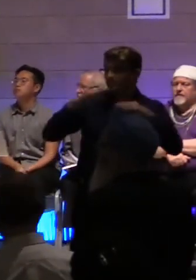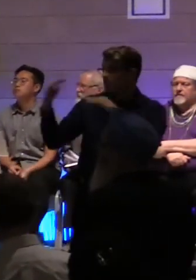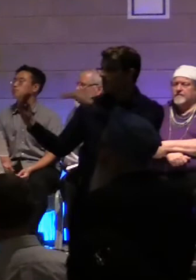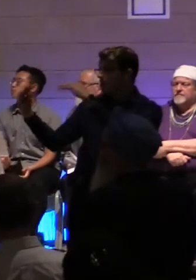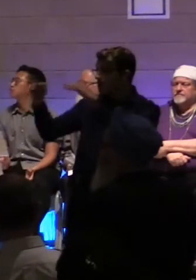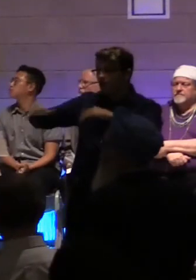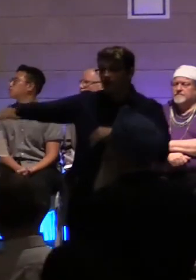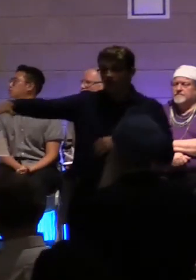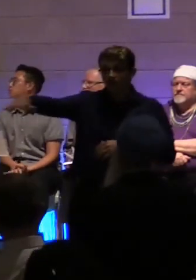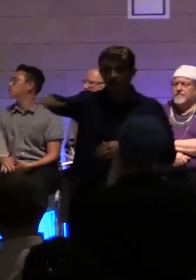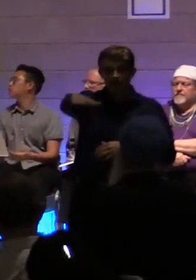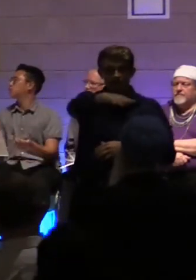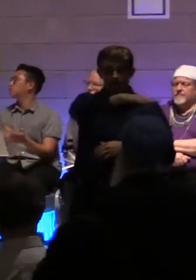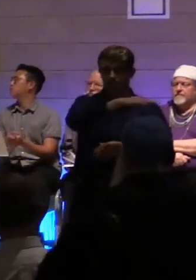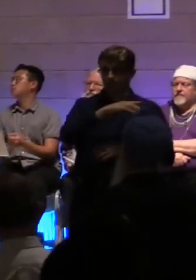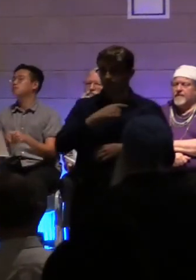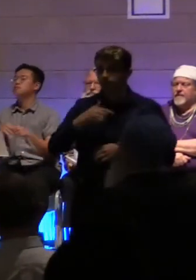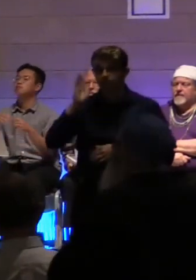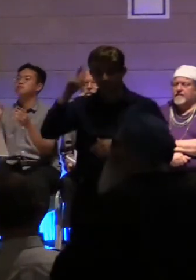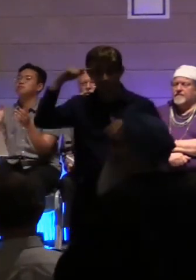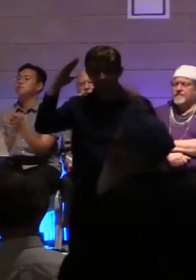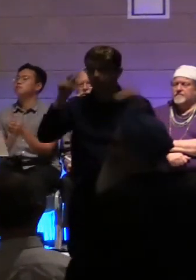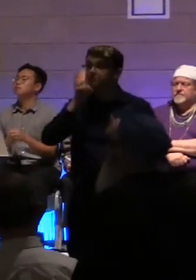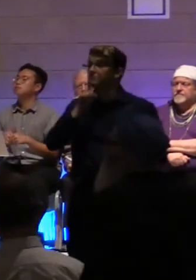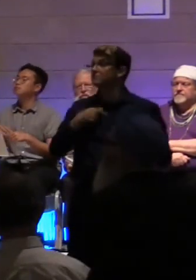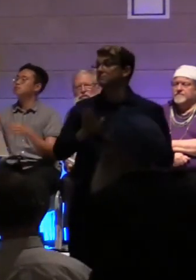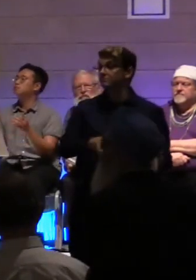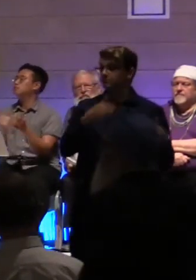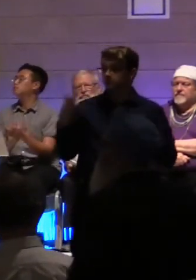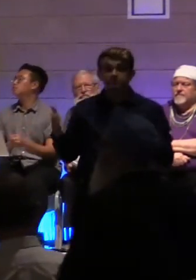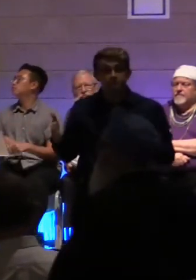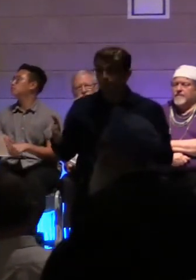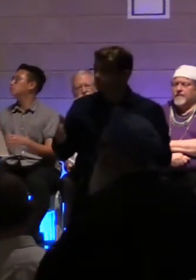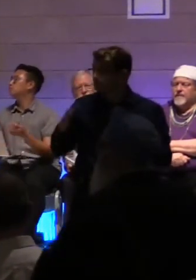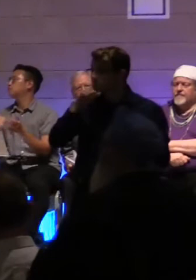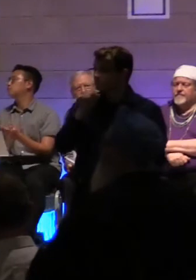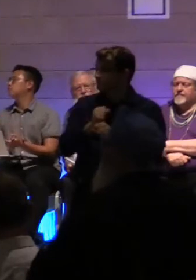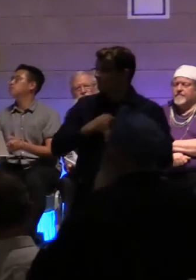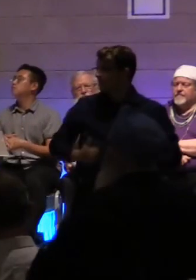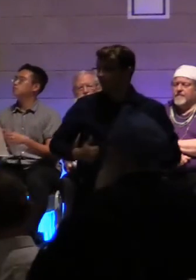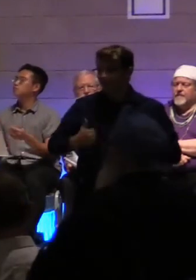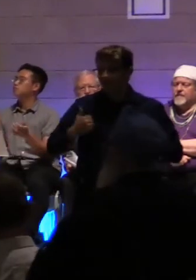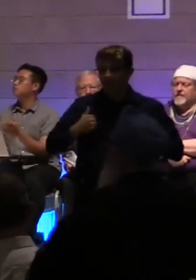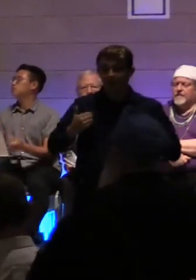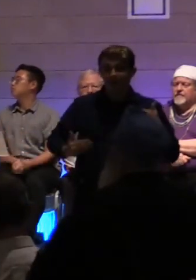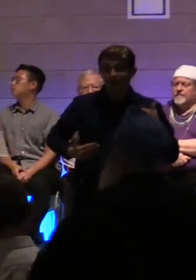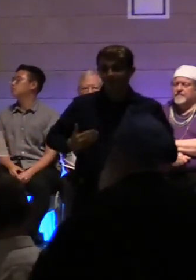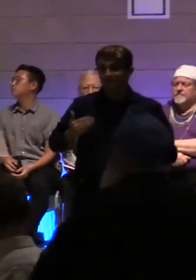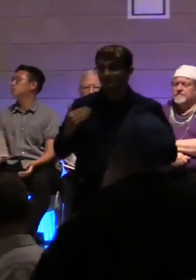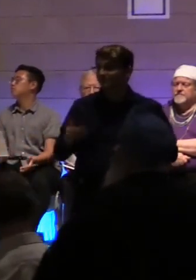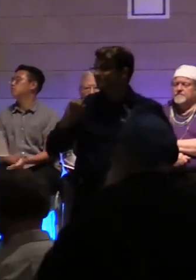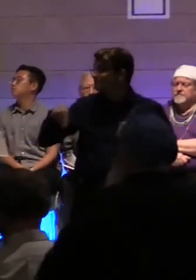around us. Even the doctors has surely counted me out. But after all I've been